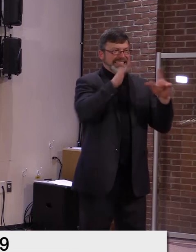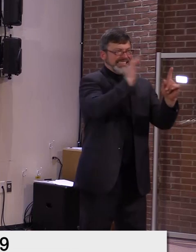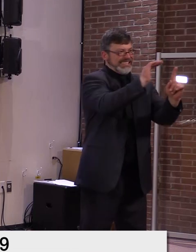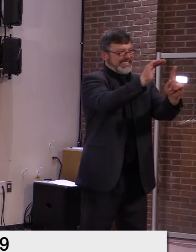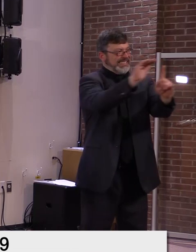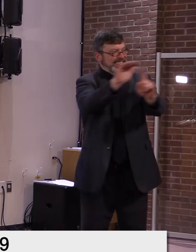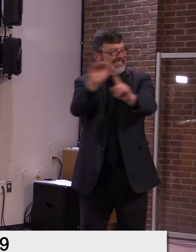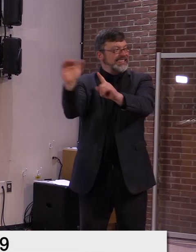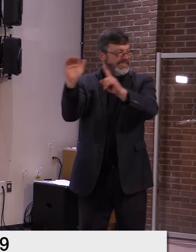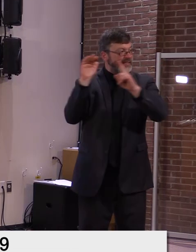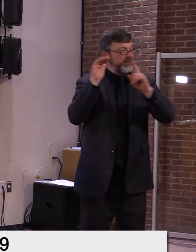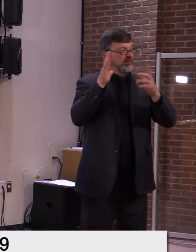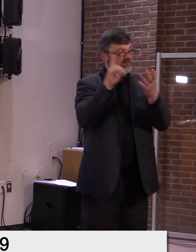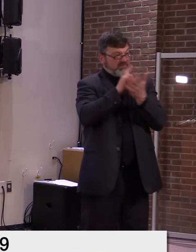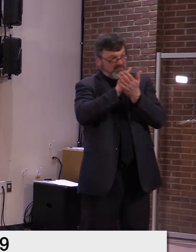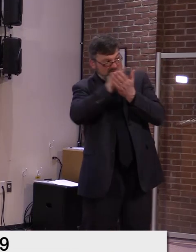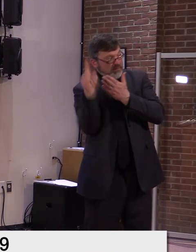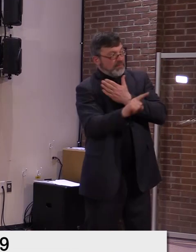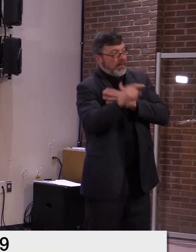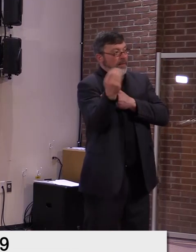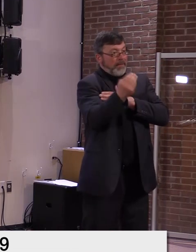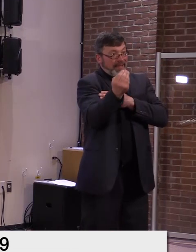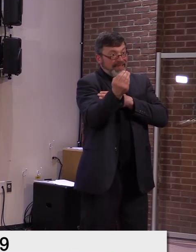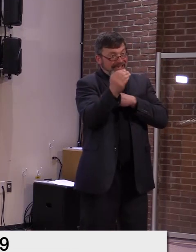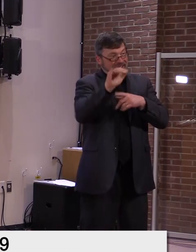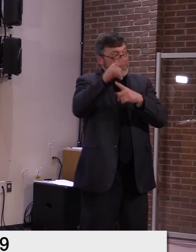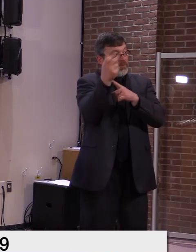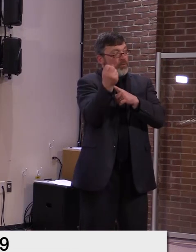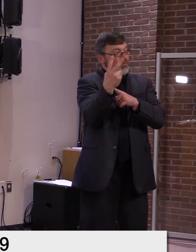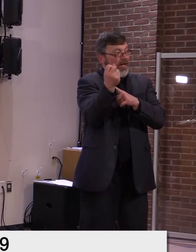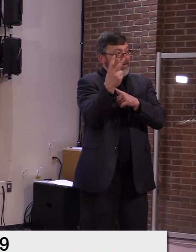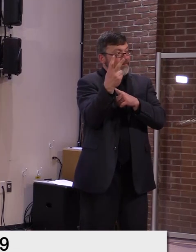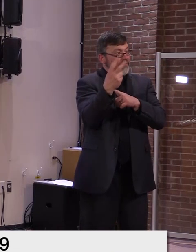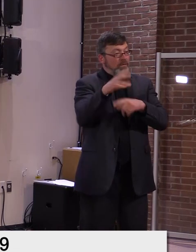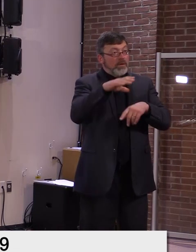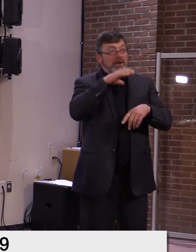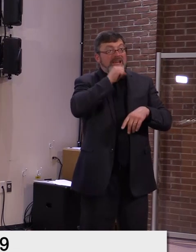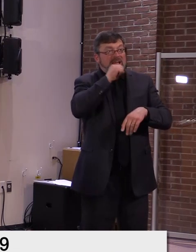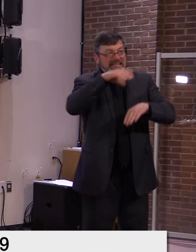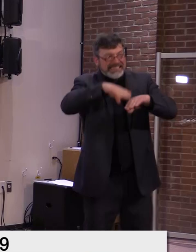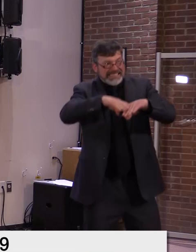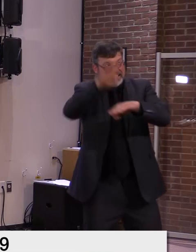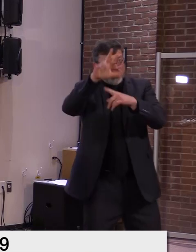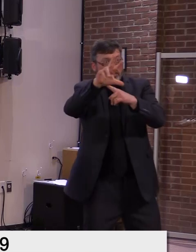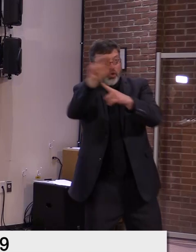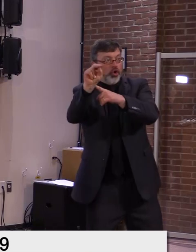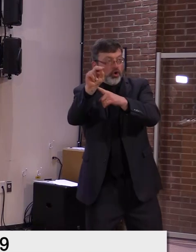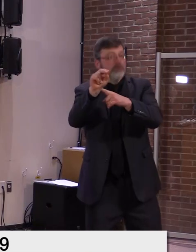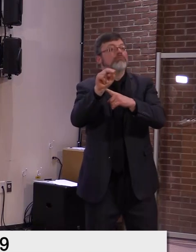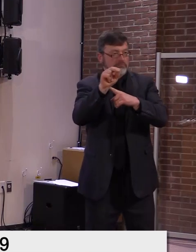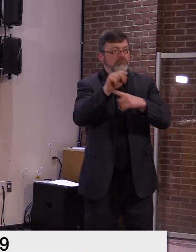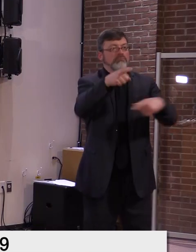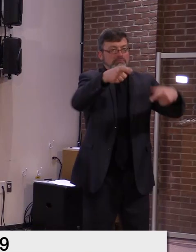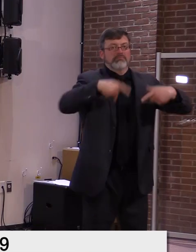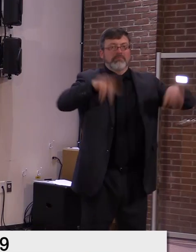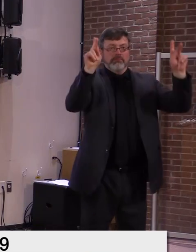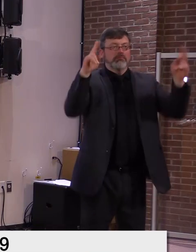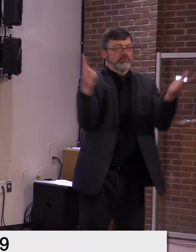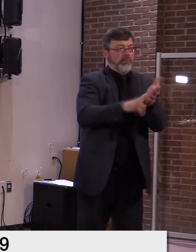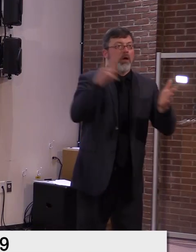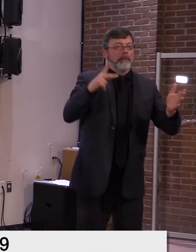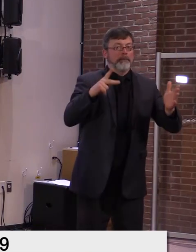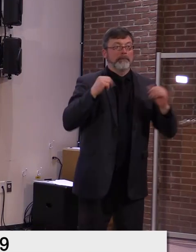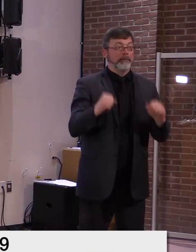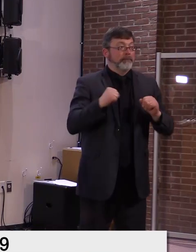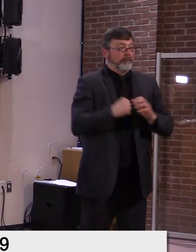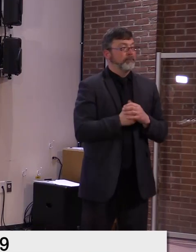Monday, April 12th at 8:15 a.m. I'll wrap this up by letting you know that beginning